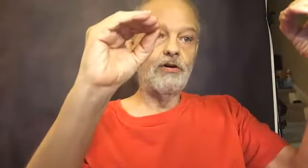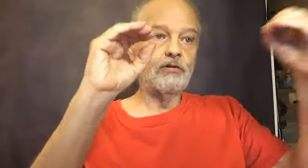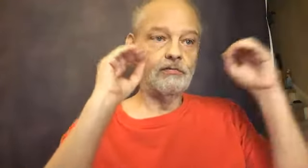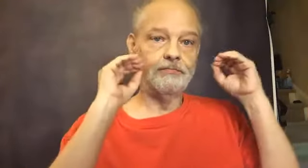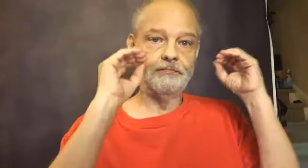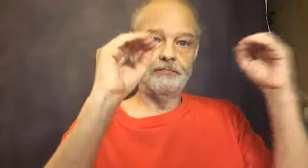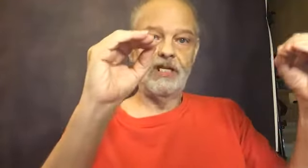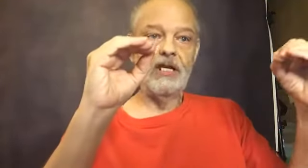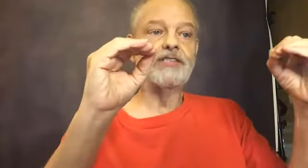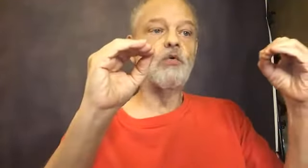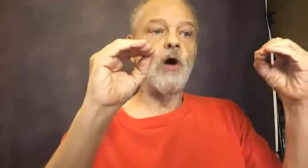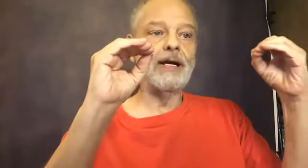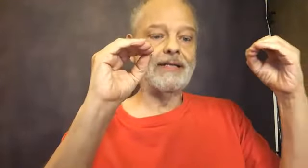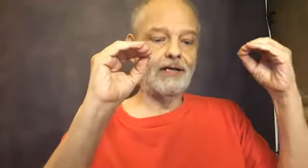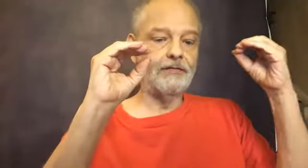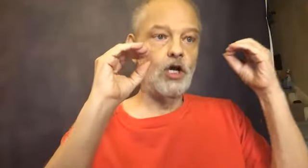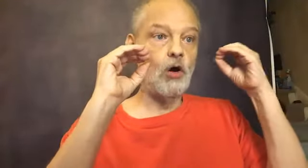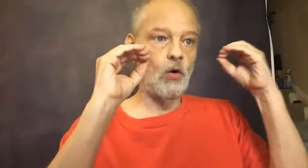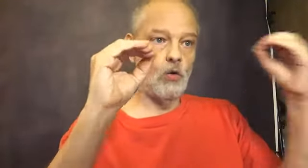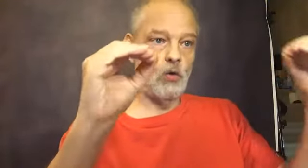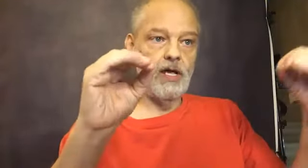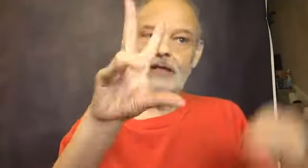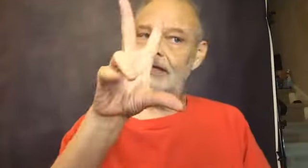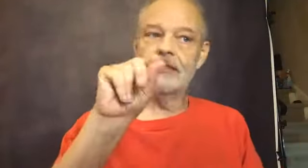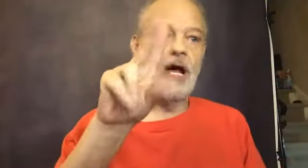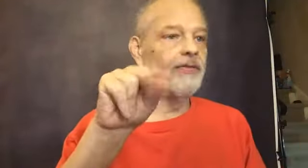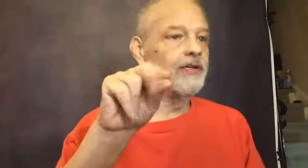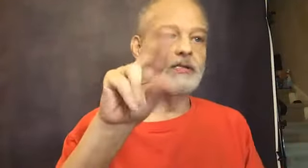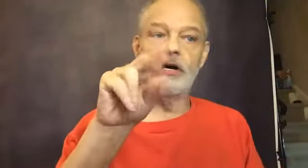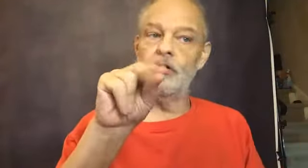0. It's a quantitative no. It's not this no.